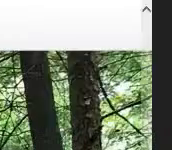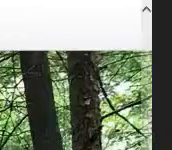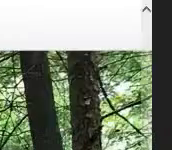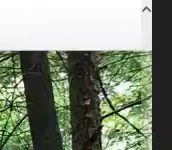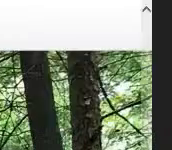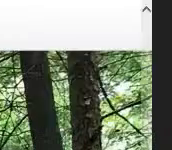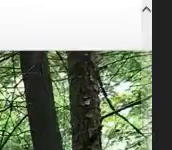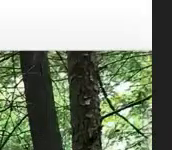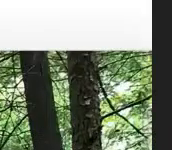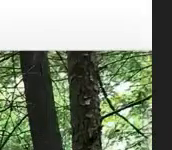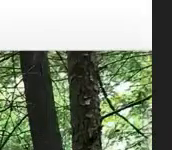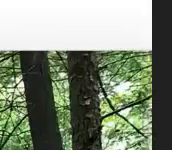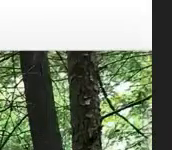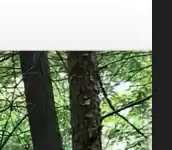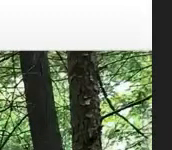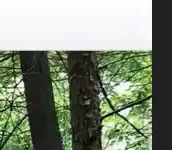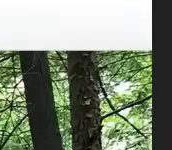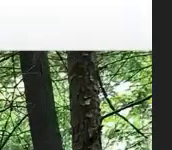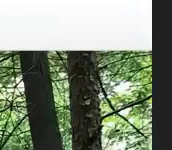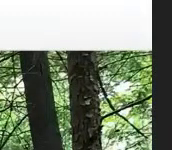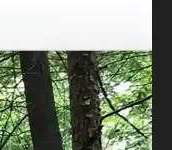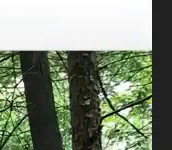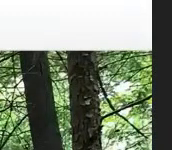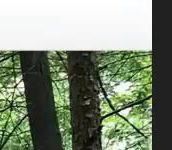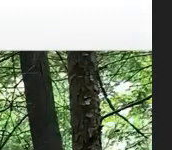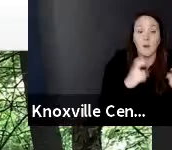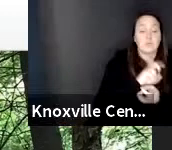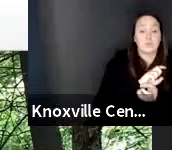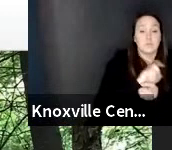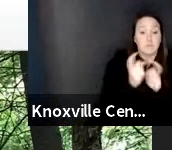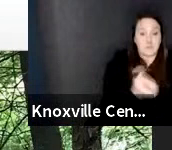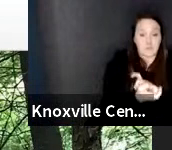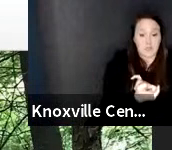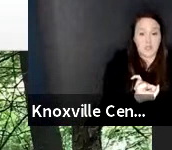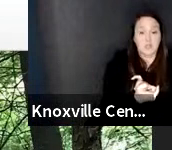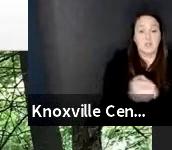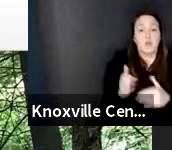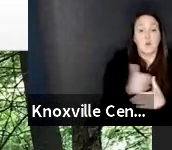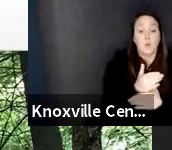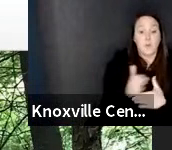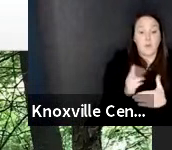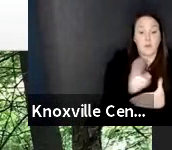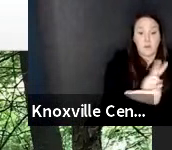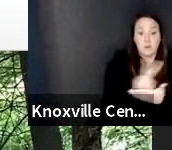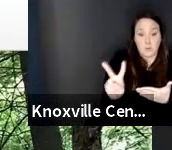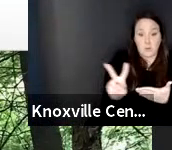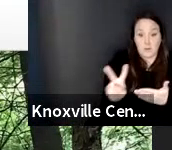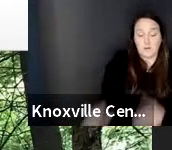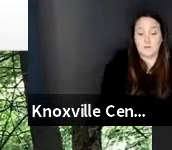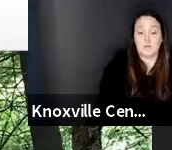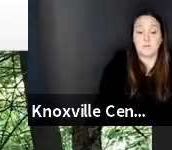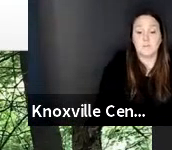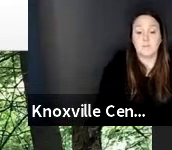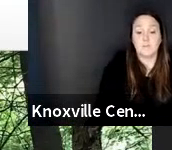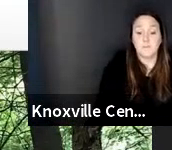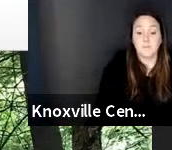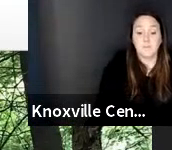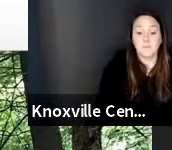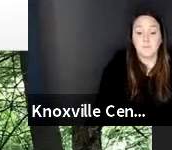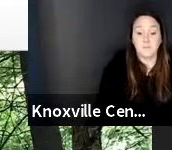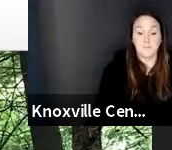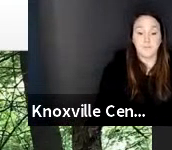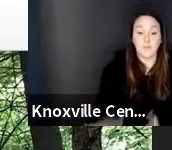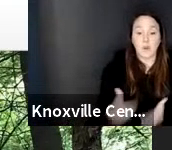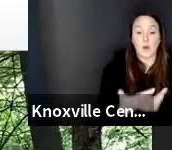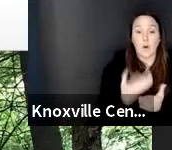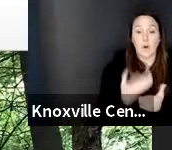see is no 3-day statistically significant shifts within a 2-week time period. All of this data that we are going